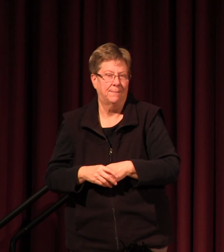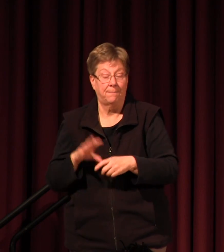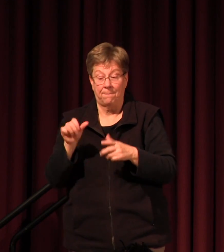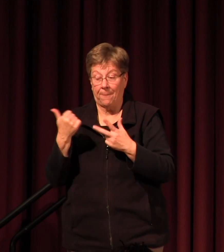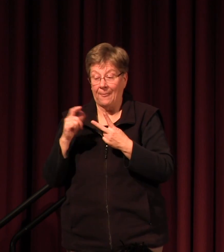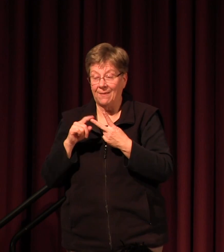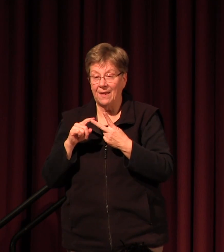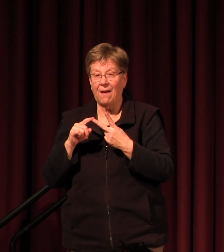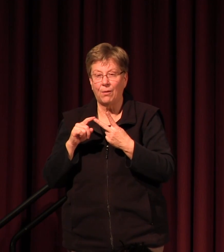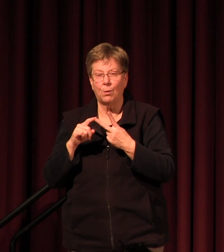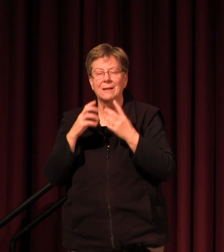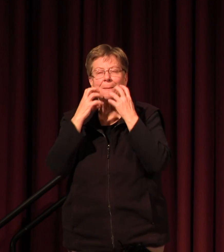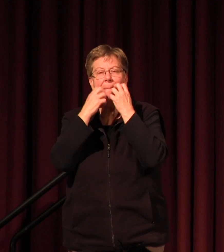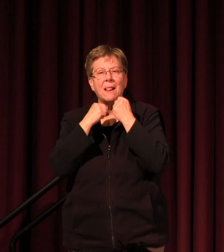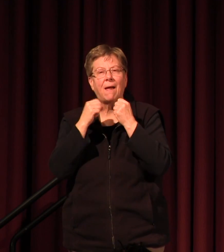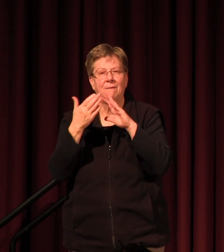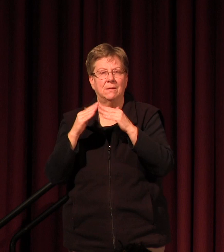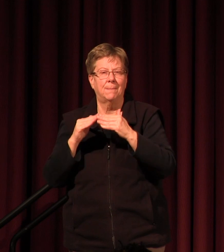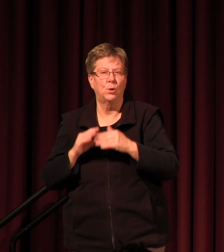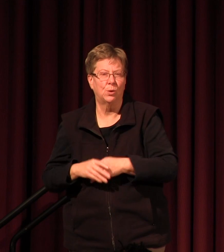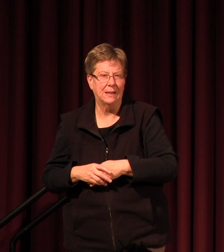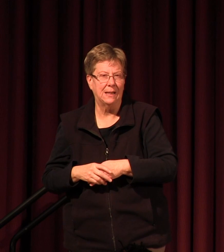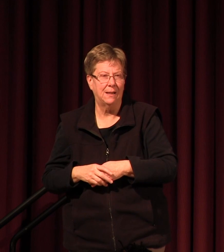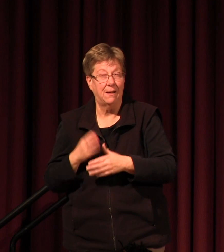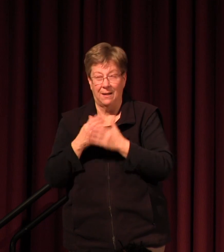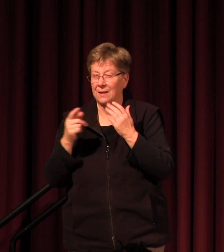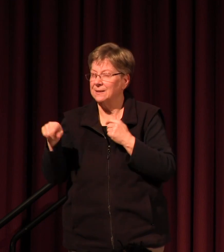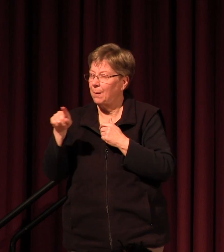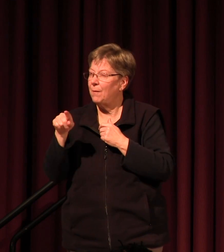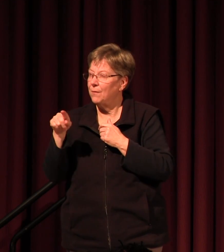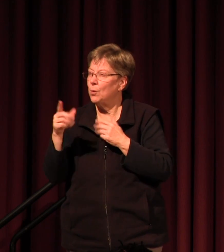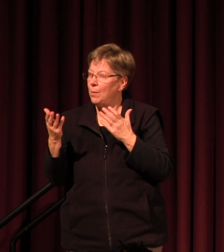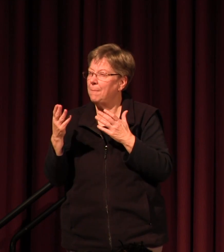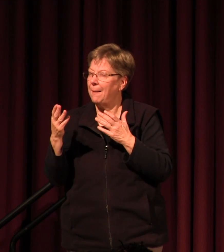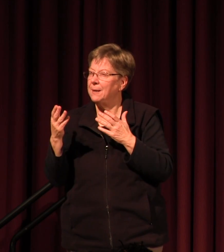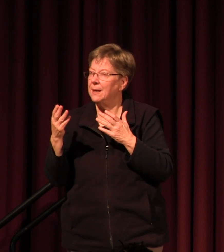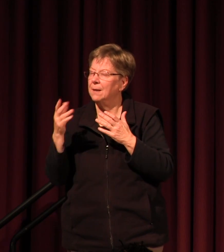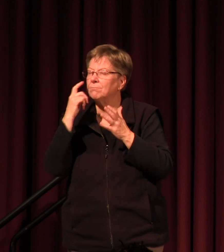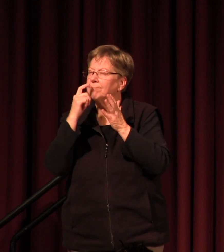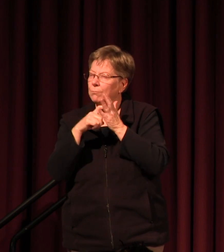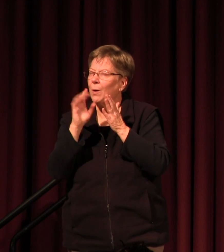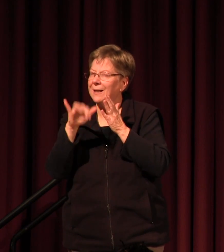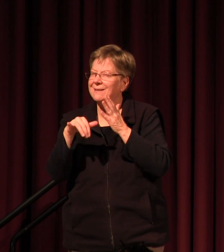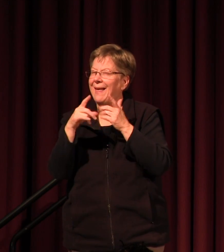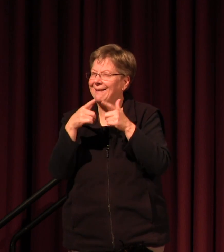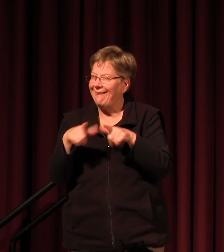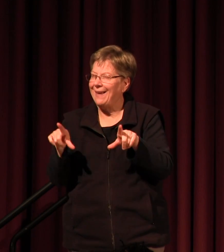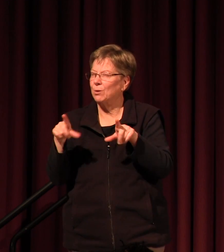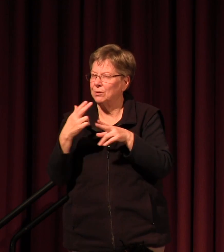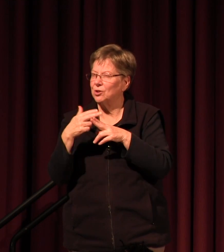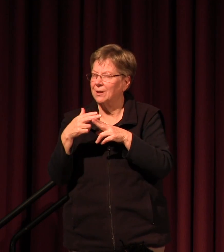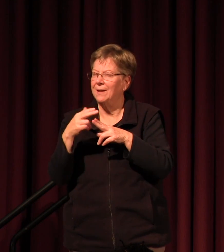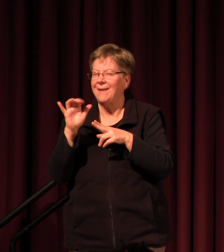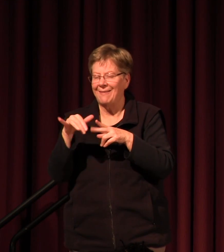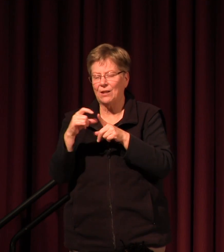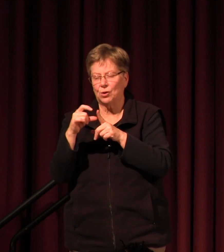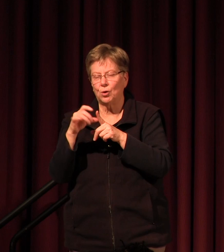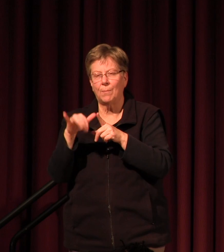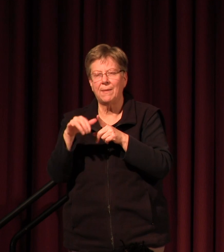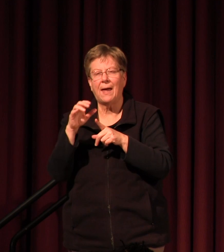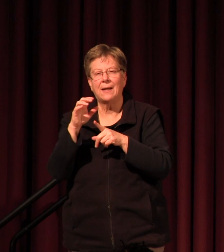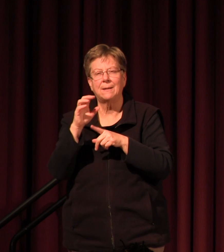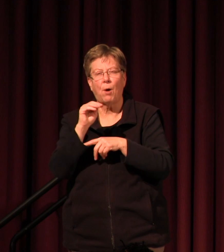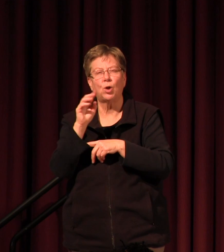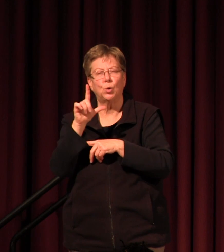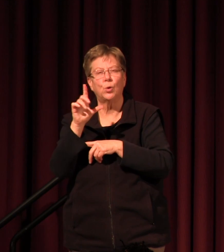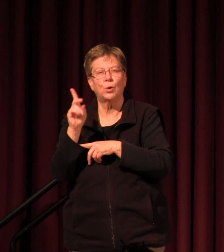The other is beloved community. Some of you may have, you may recognize that language. It's the term that Dr. Martin